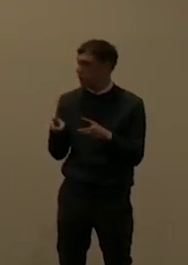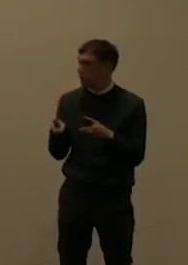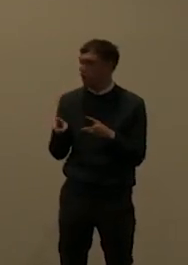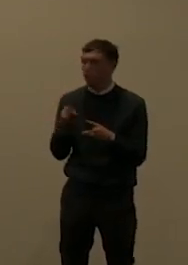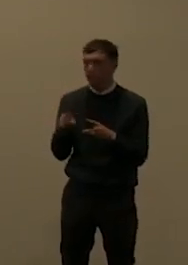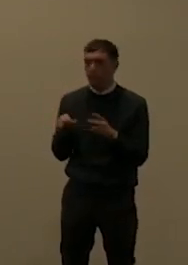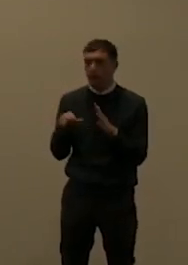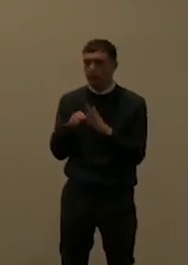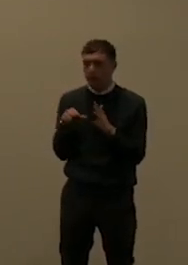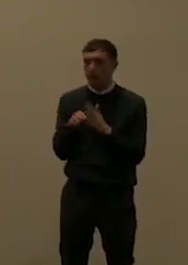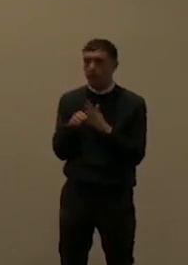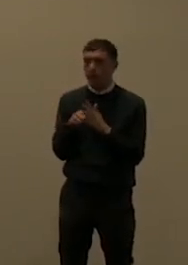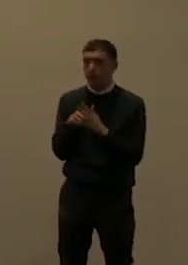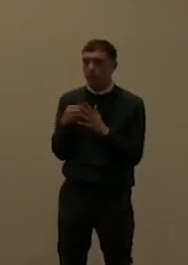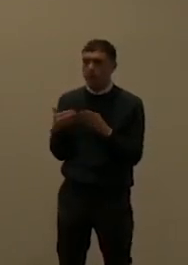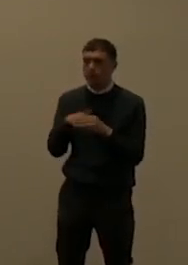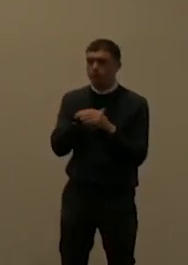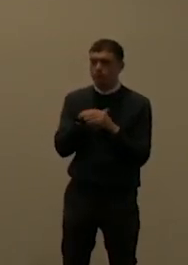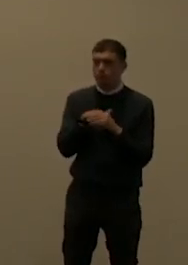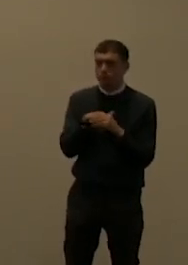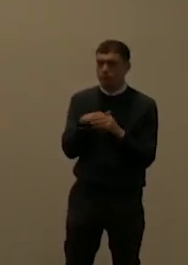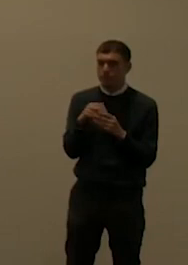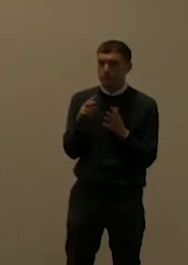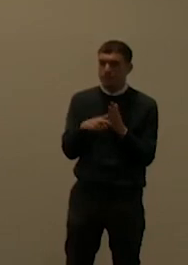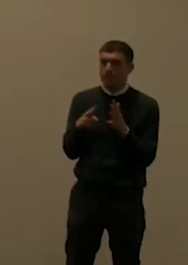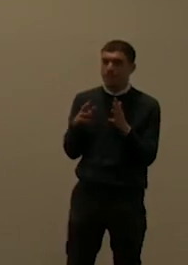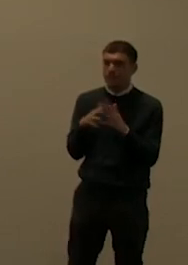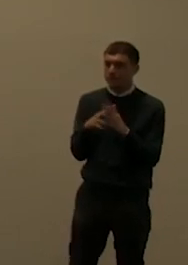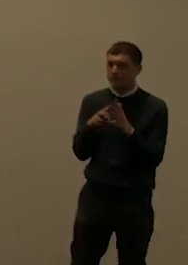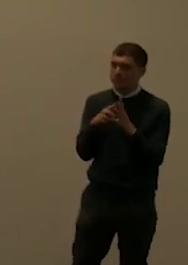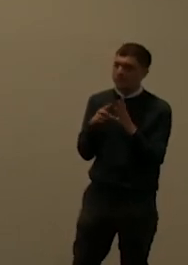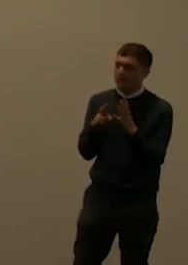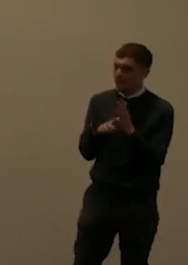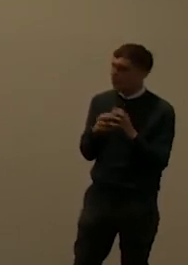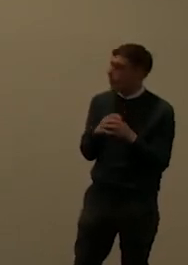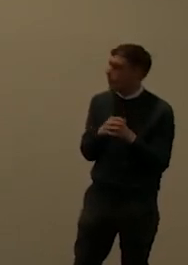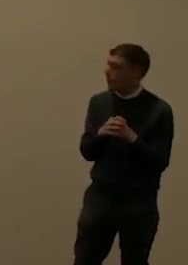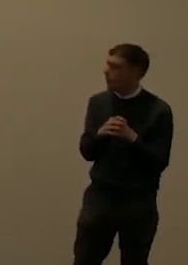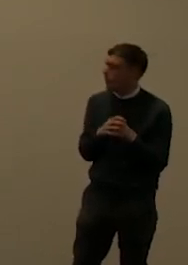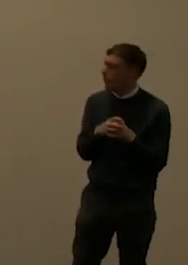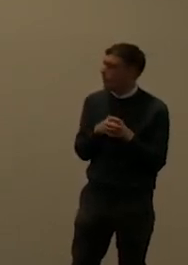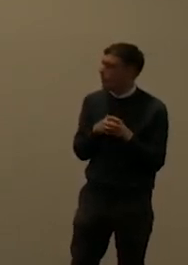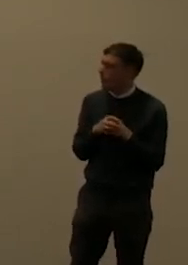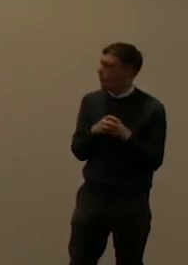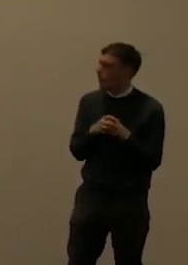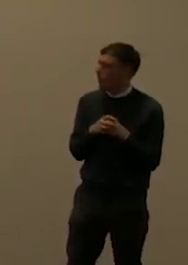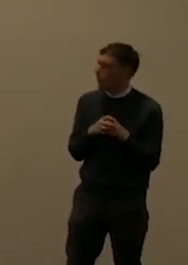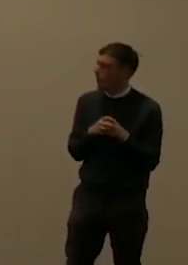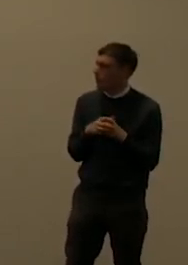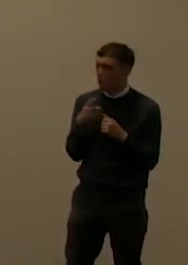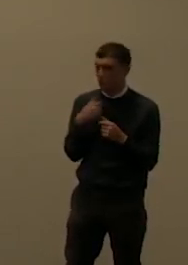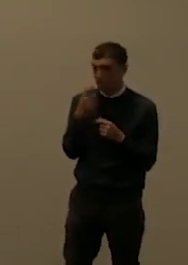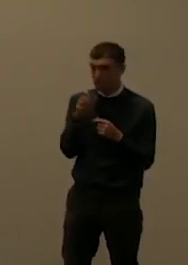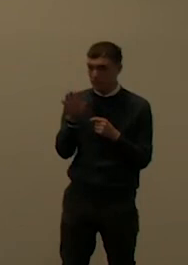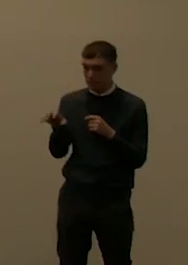much harder to implement than with Virtual WAN. This Virtual WAN is really simple. So you provision the Virtual WAN hubs in each